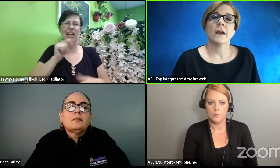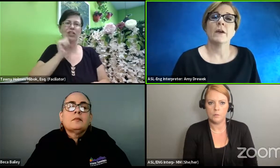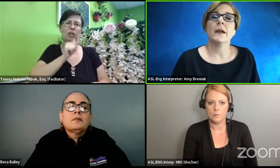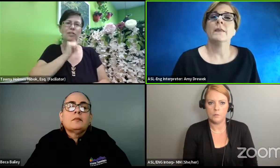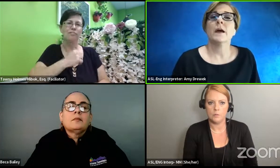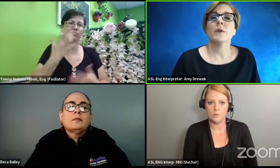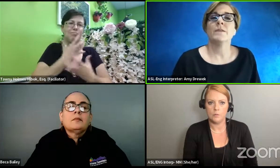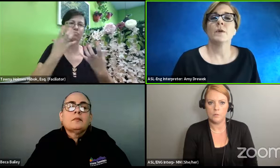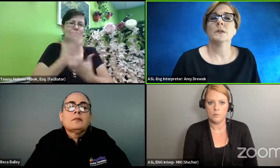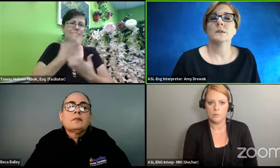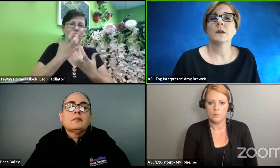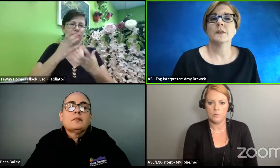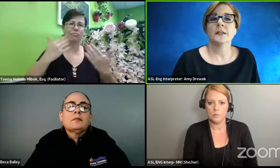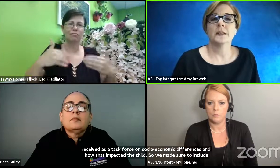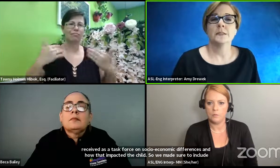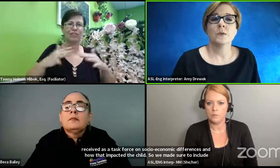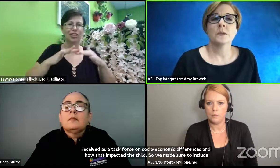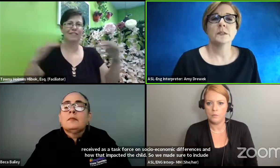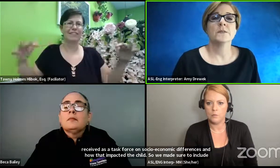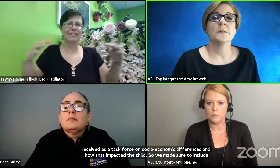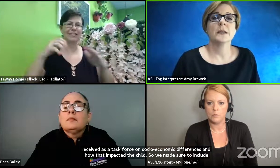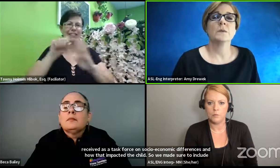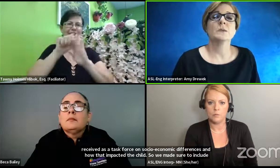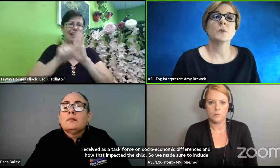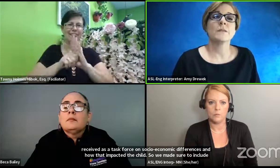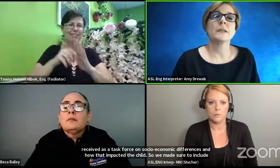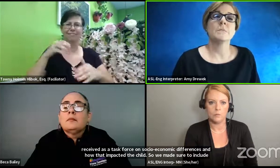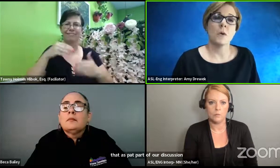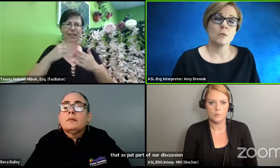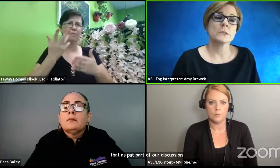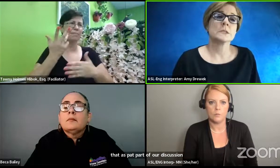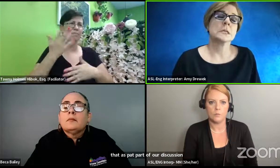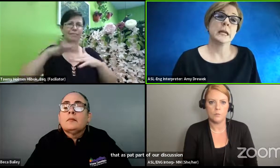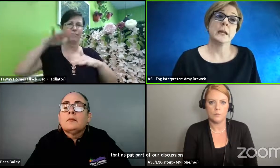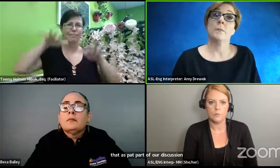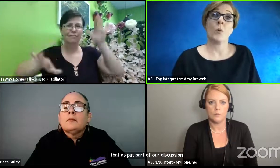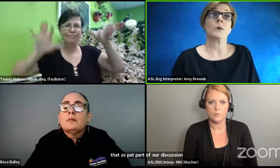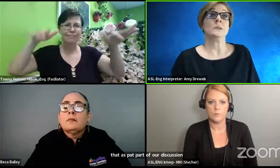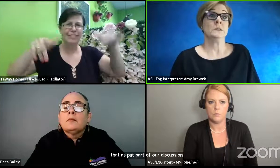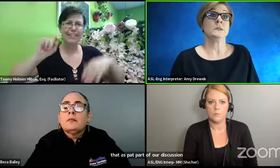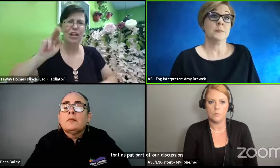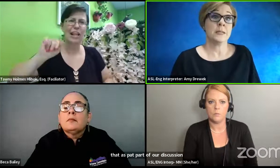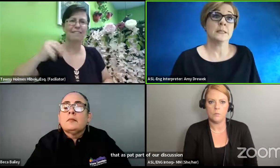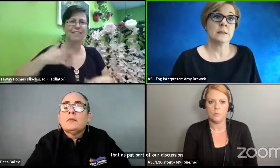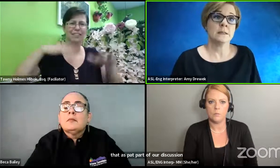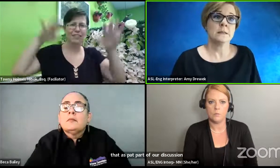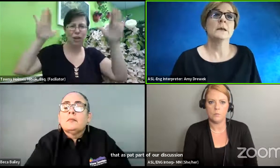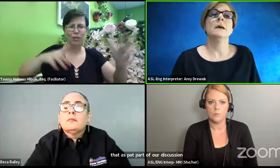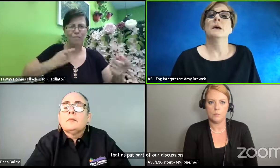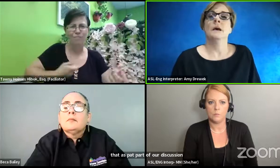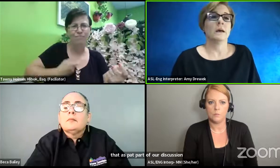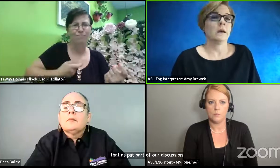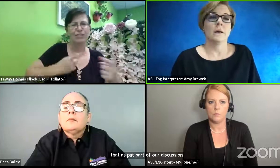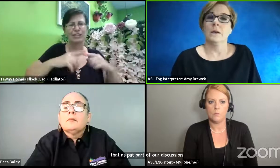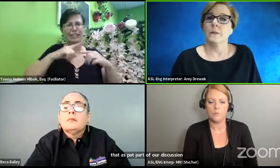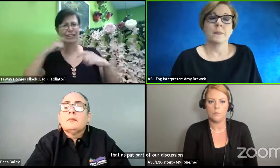each area that we focused on in the task force. And for me, it was one of the most important